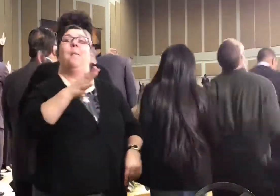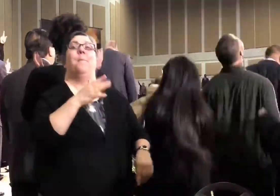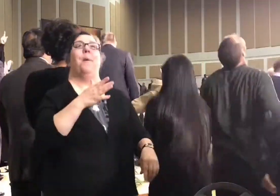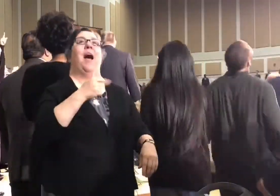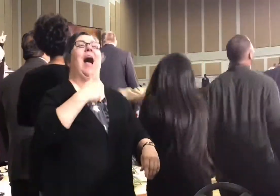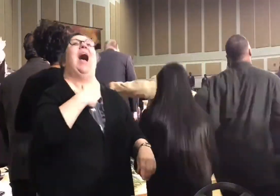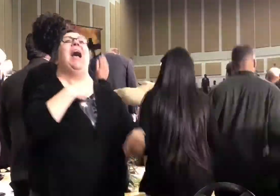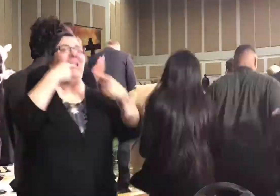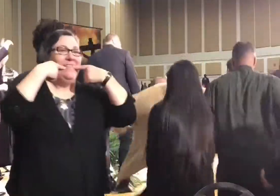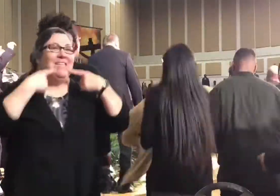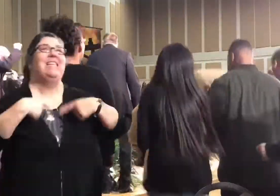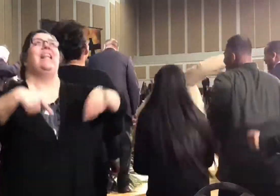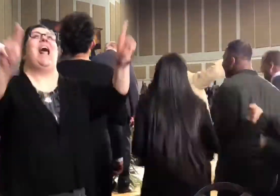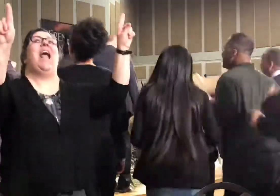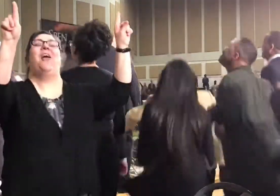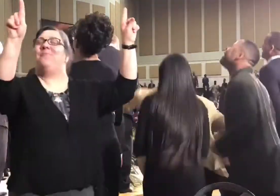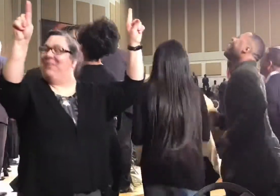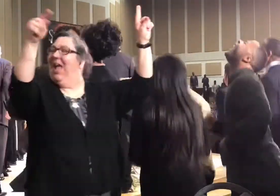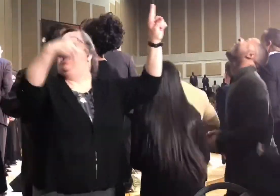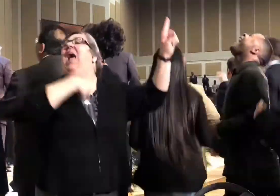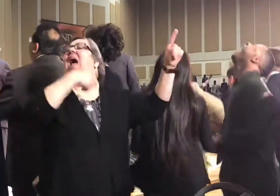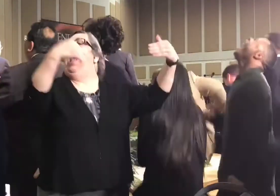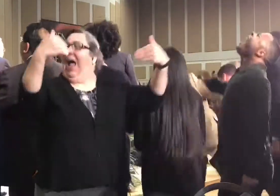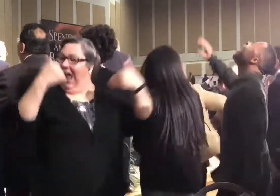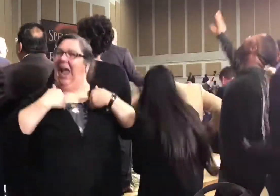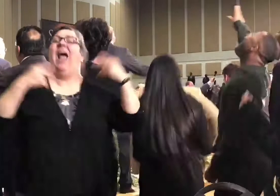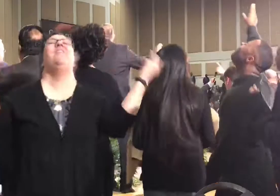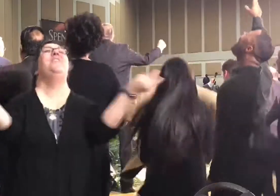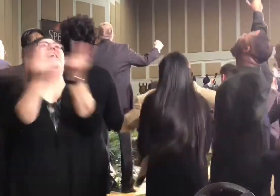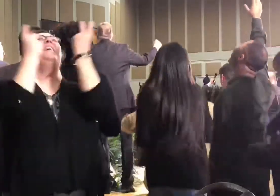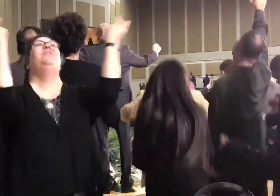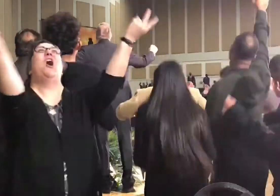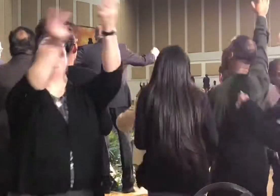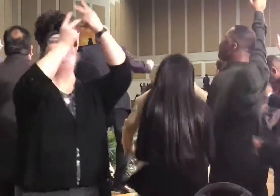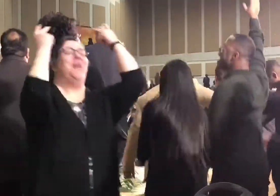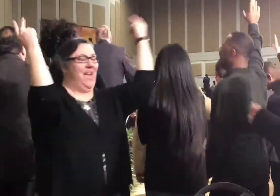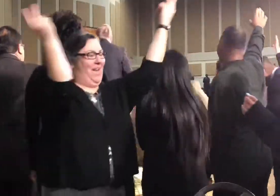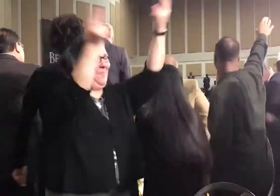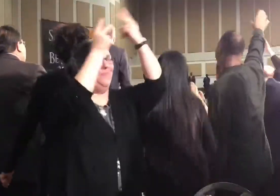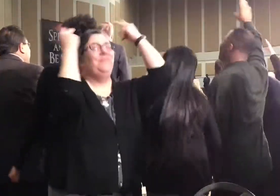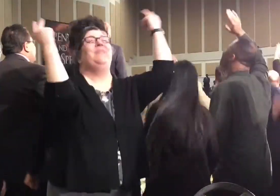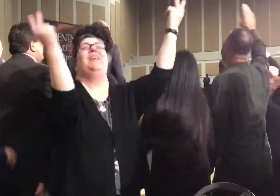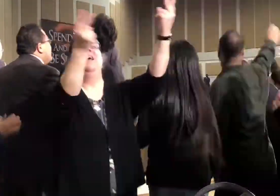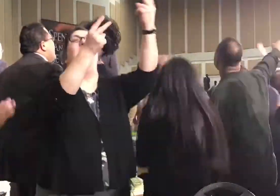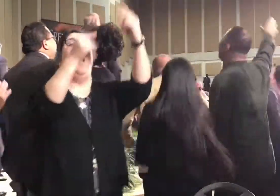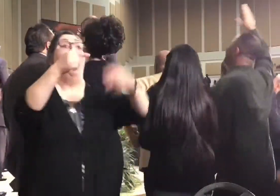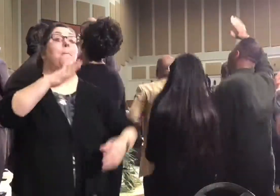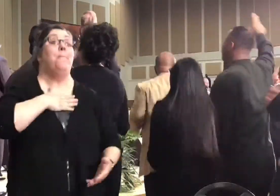Yeah.